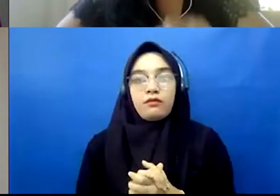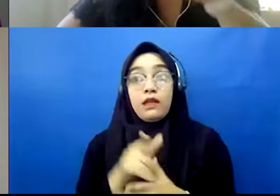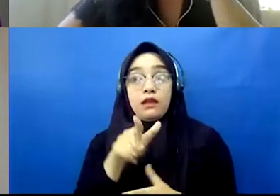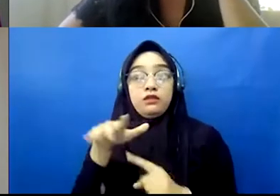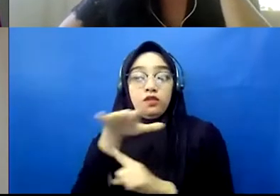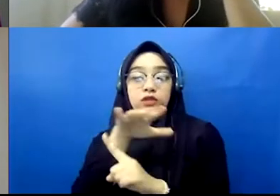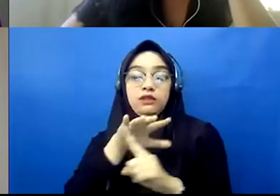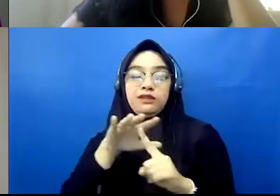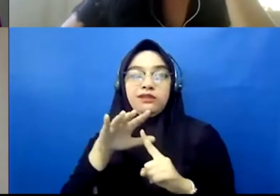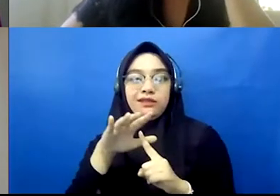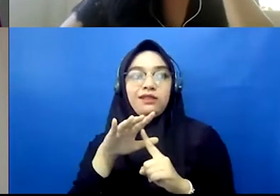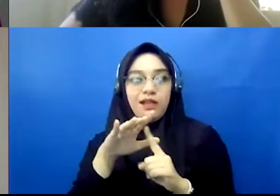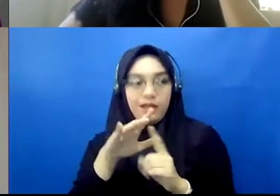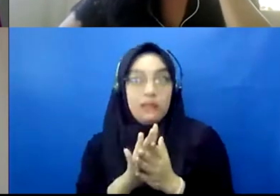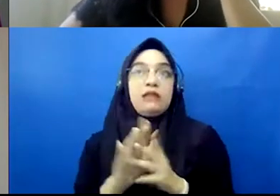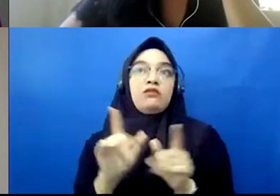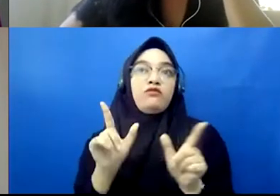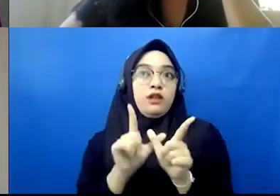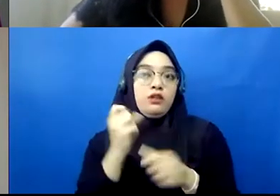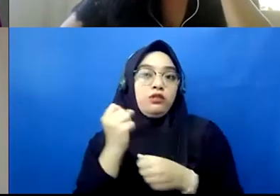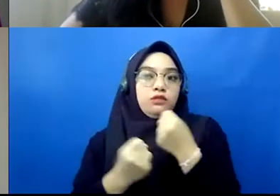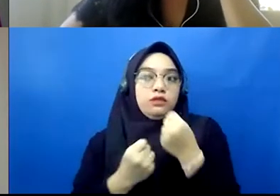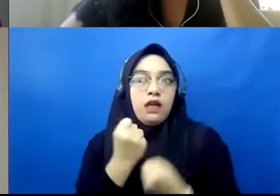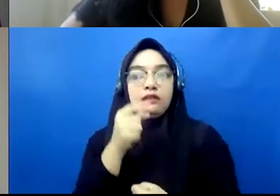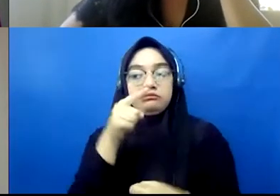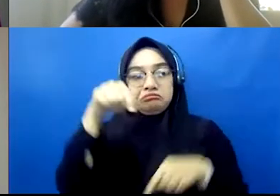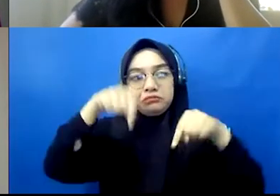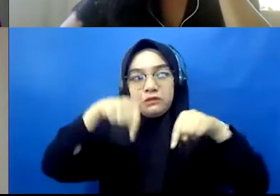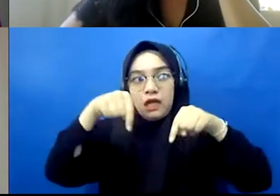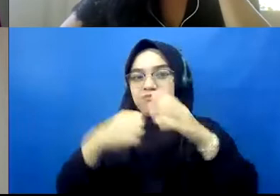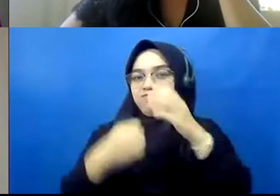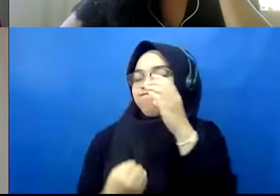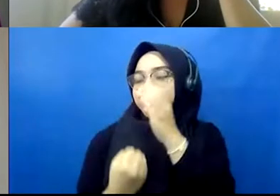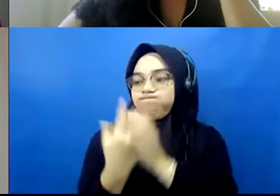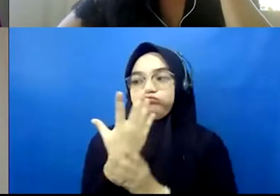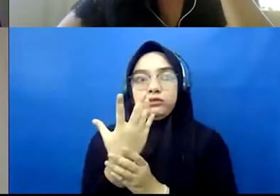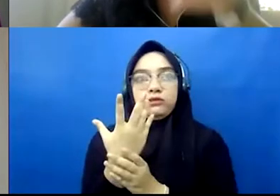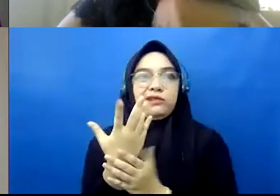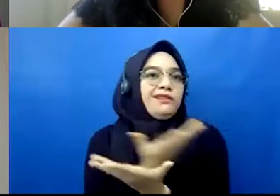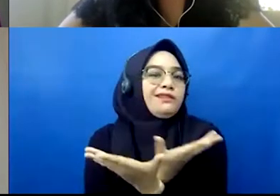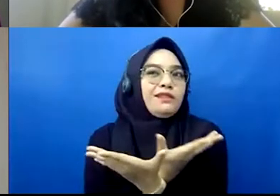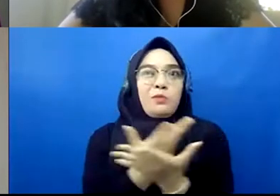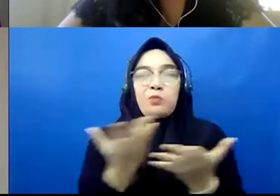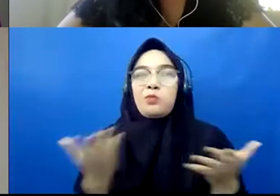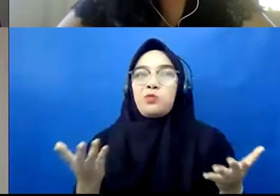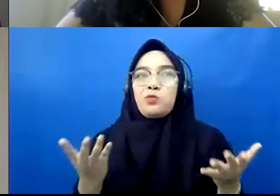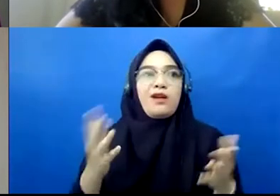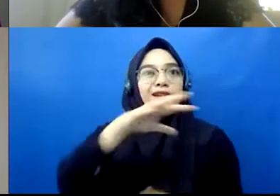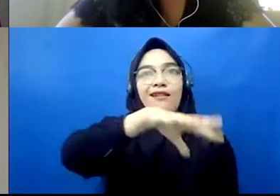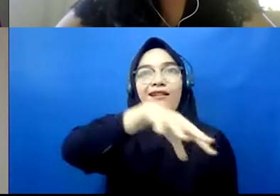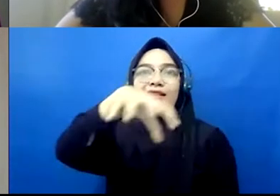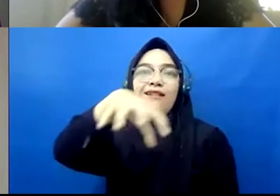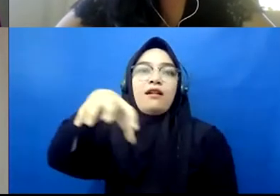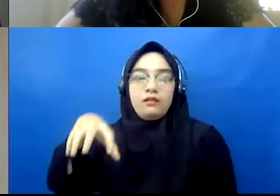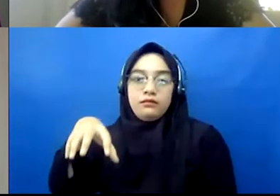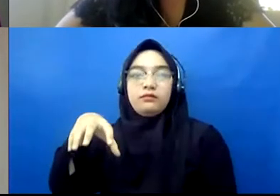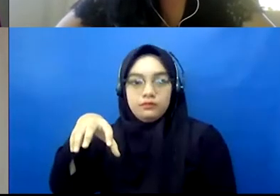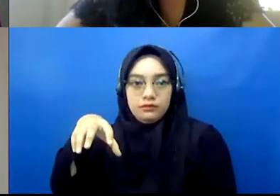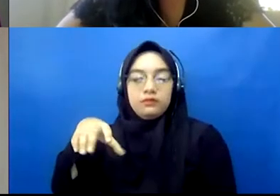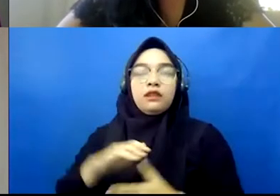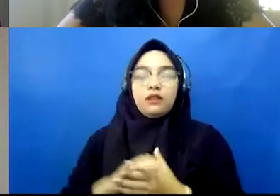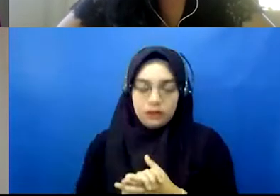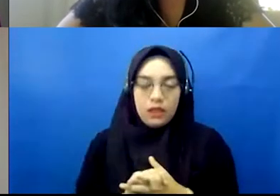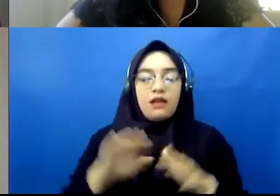entrepreneurship is also a growing phenomenon, both worldwide and across the region. And social